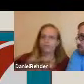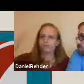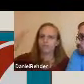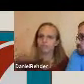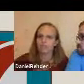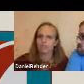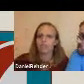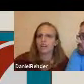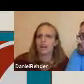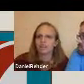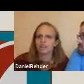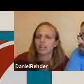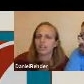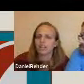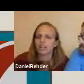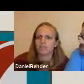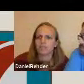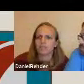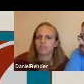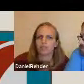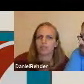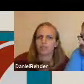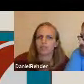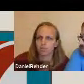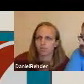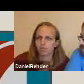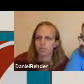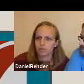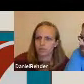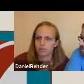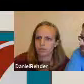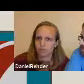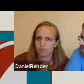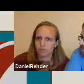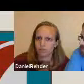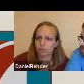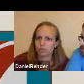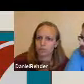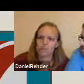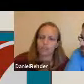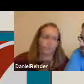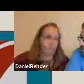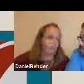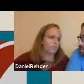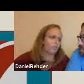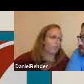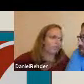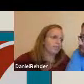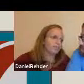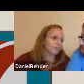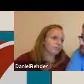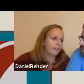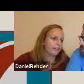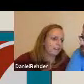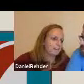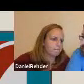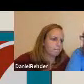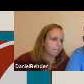and just see how many different people were using that in so many different ways to serve the Lord.